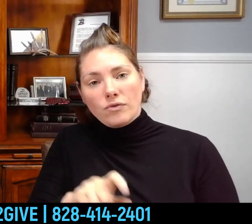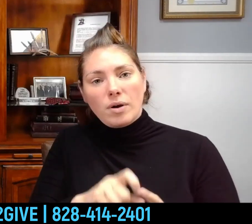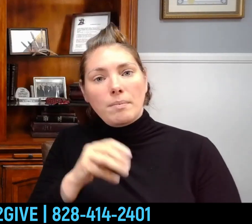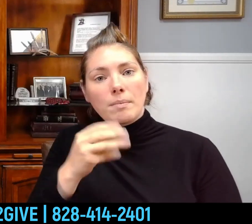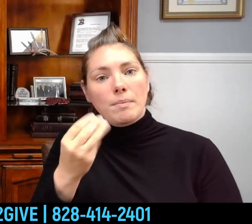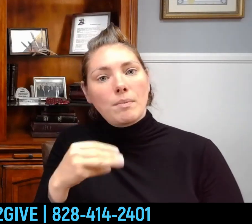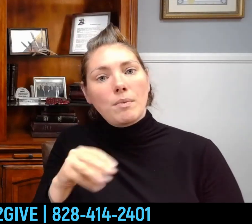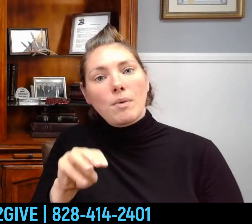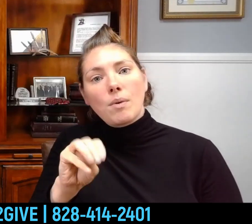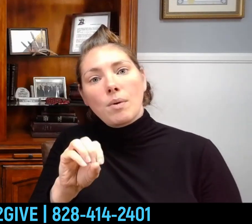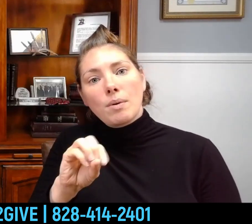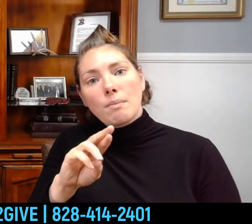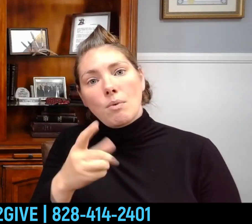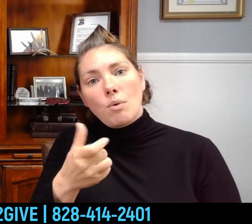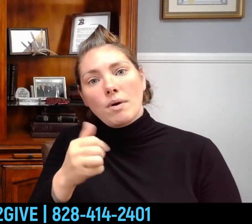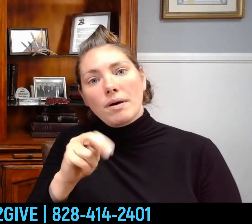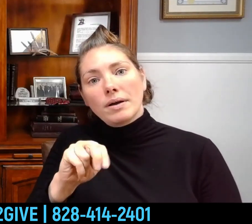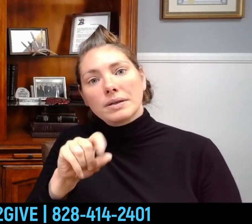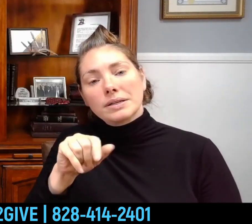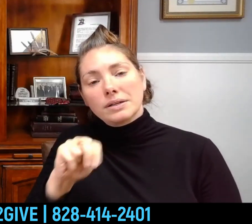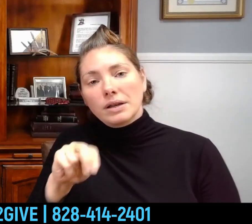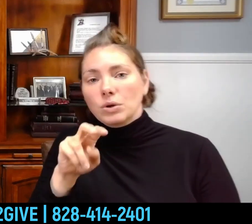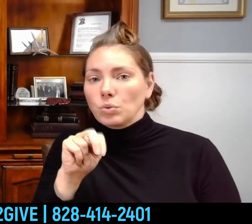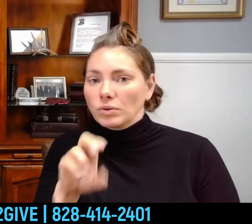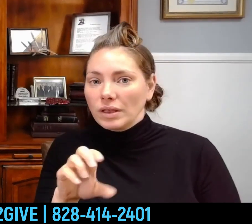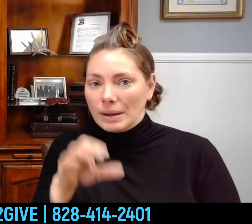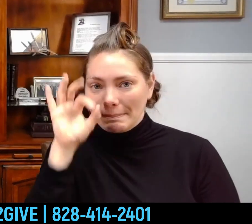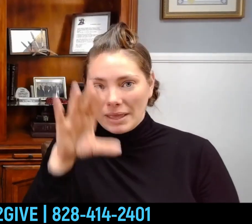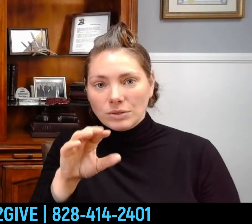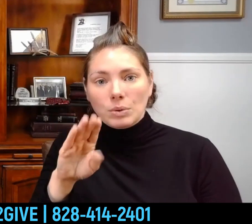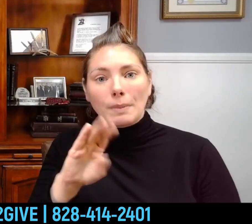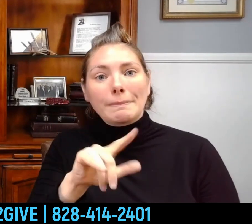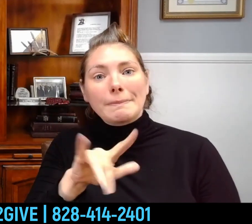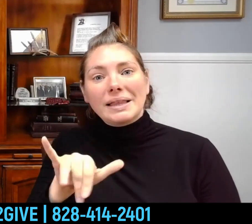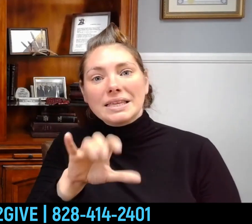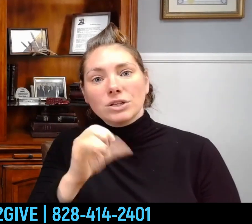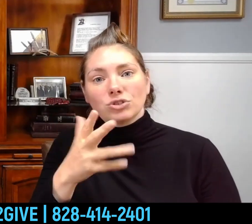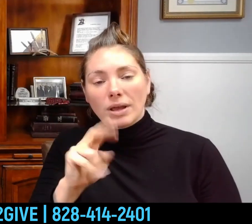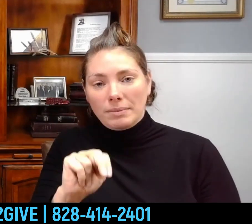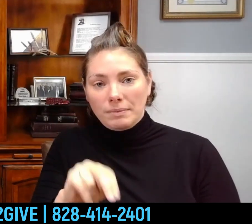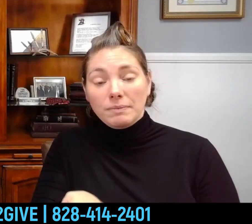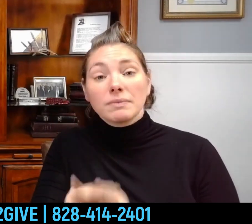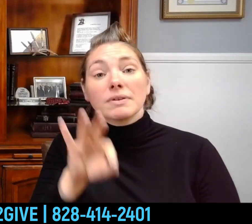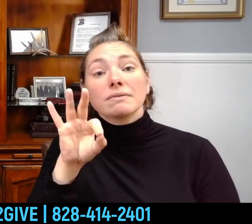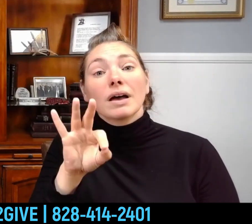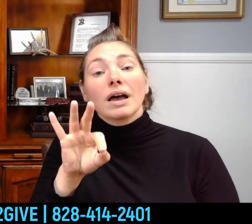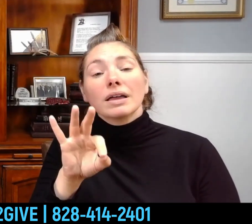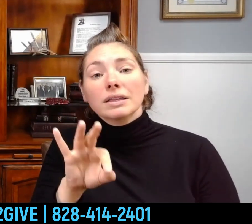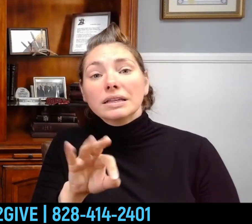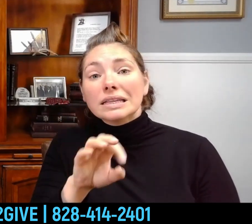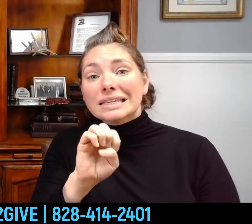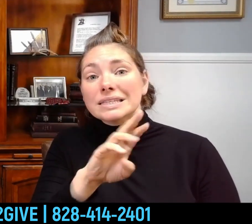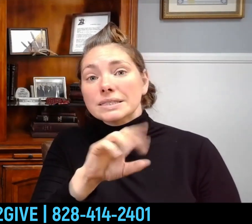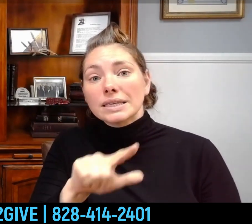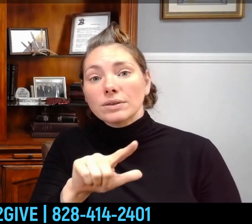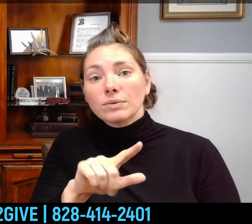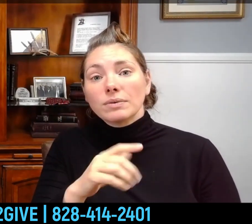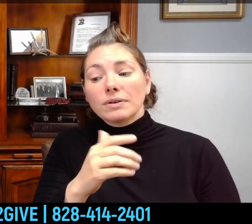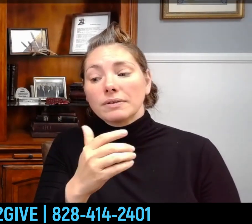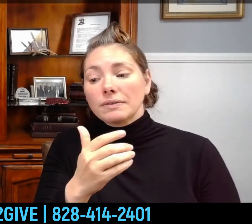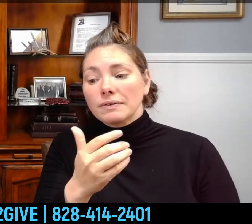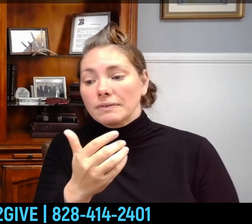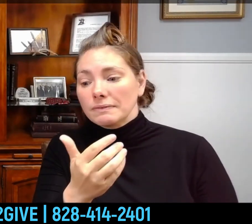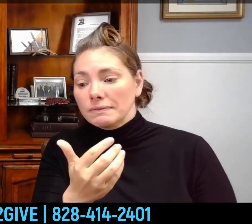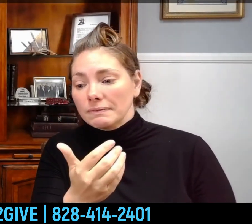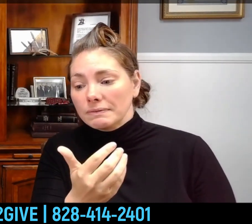quick message with you tonight, and we find it in Ezekiel chapter 16 and verse number 49.